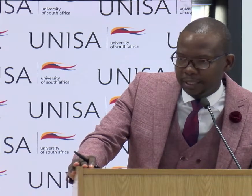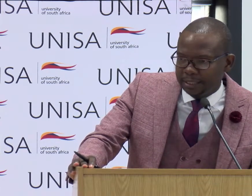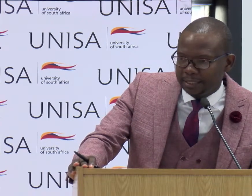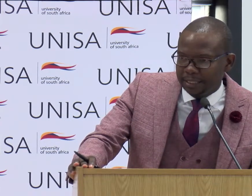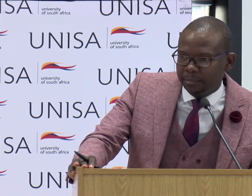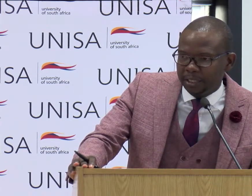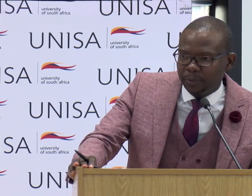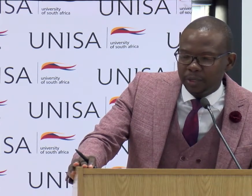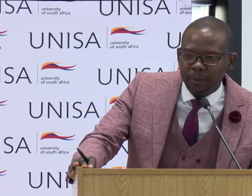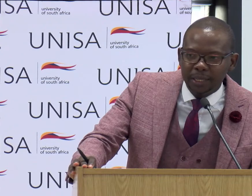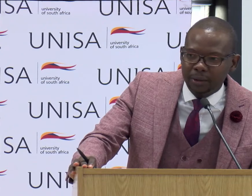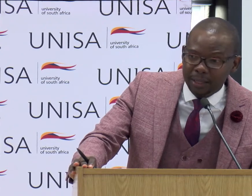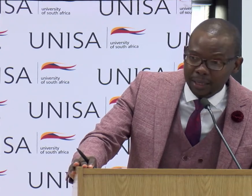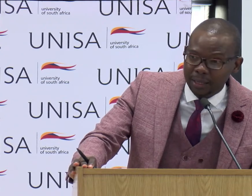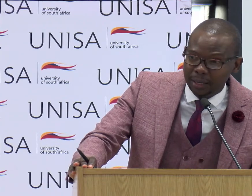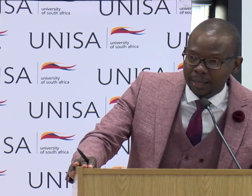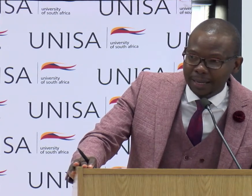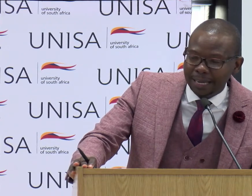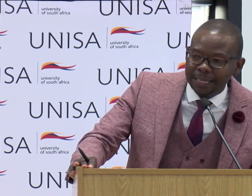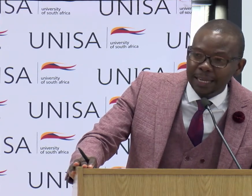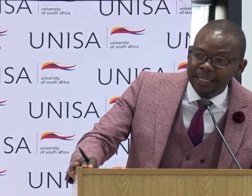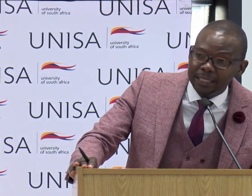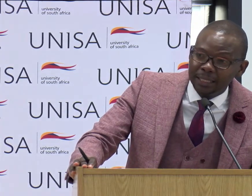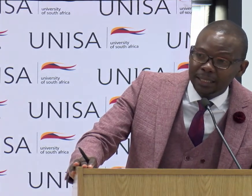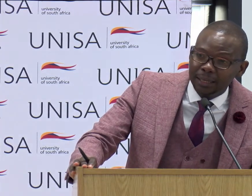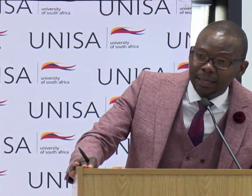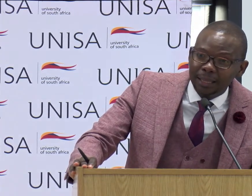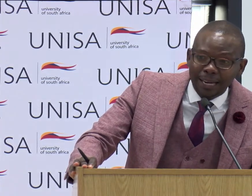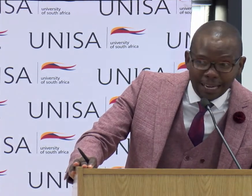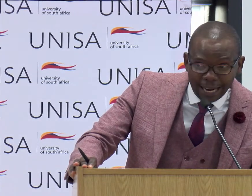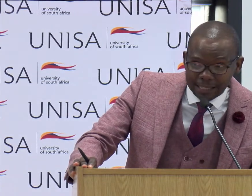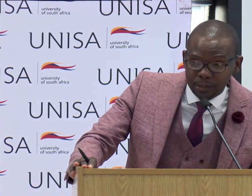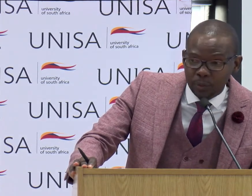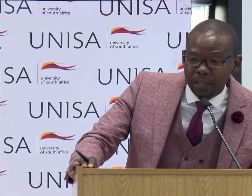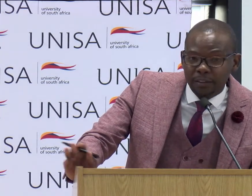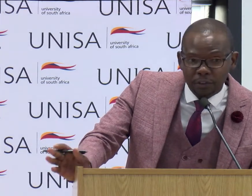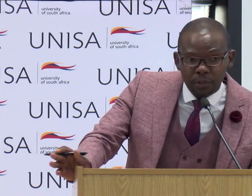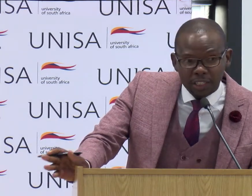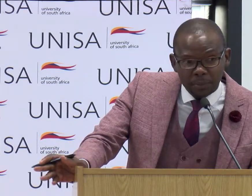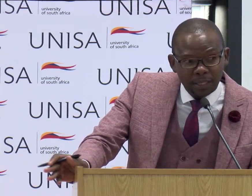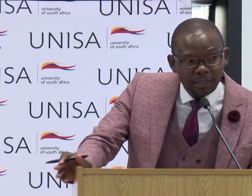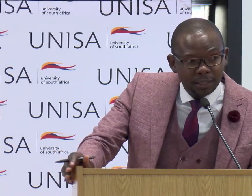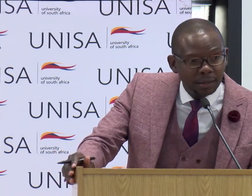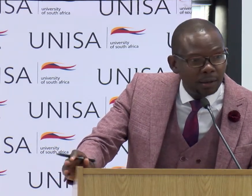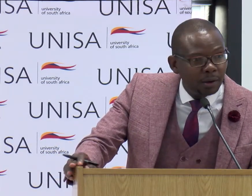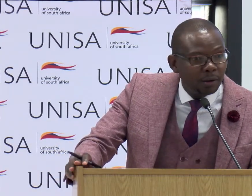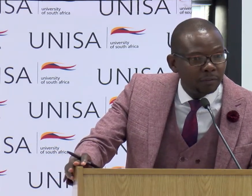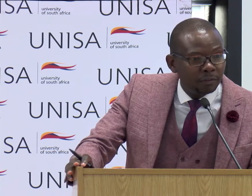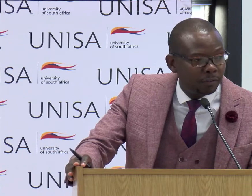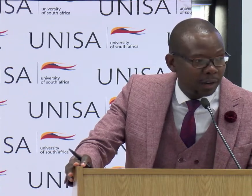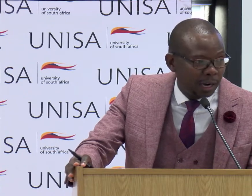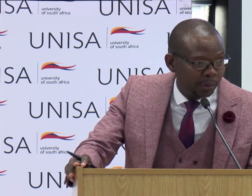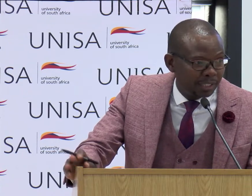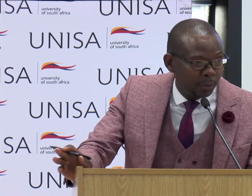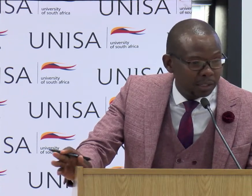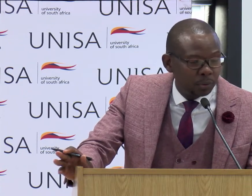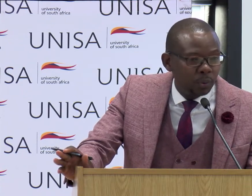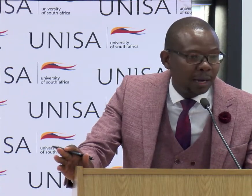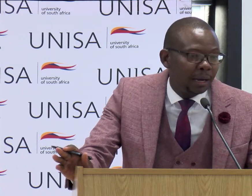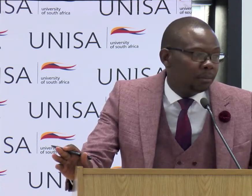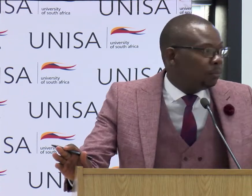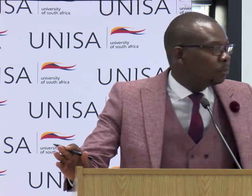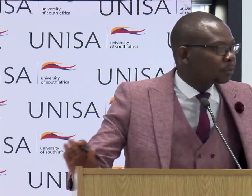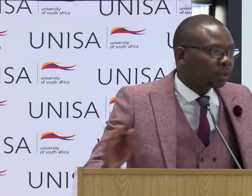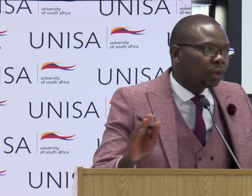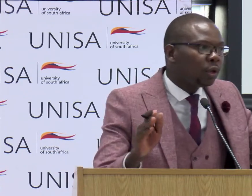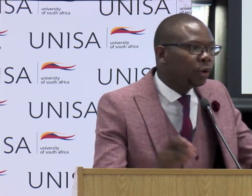and doing research, but we are going out there engaging the learners who are the future speakers of our language, the ones who